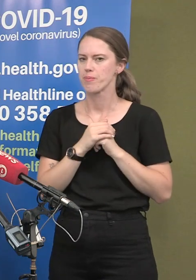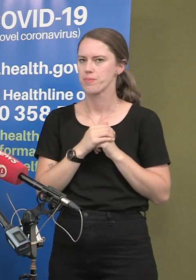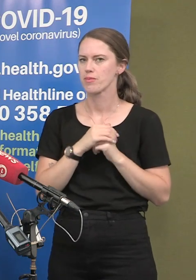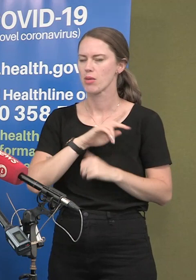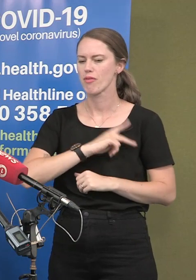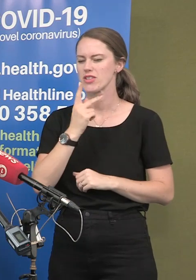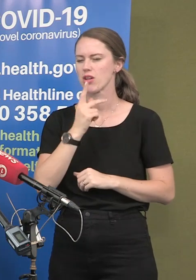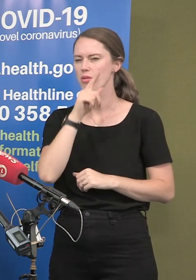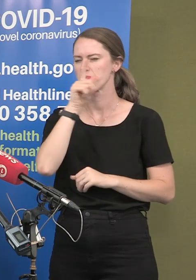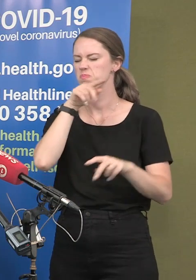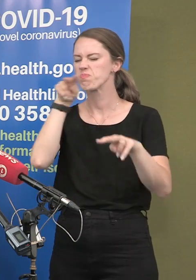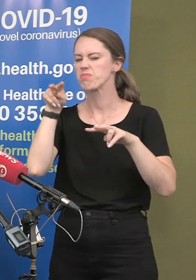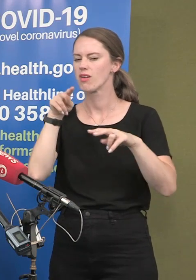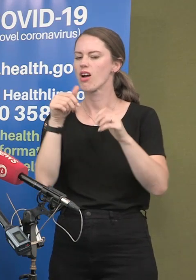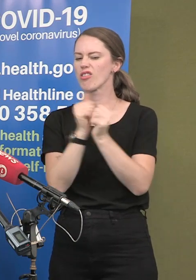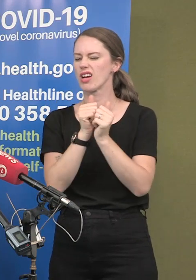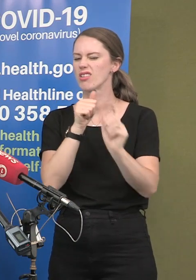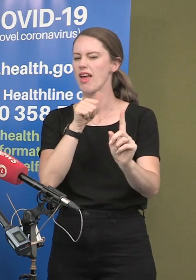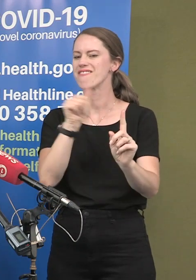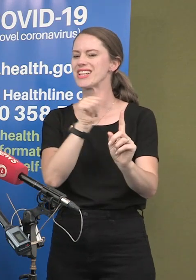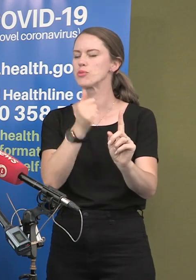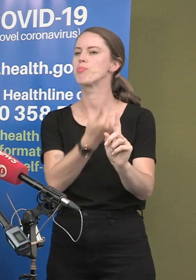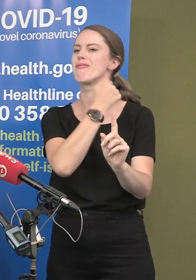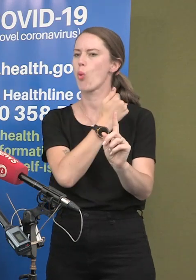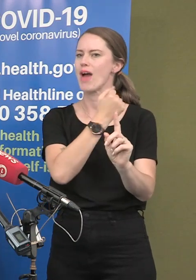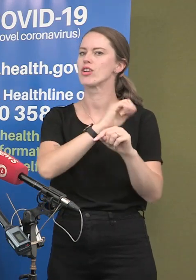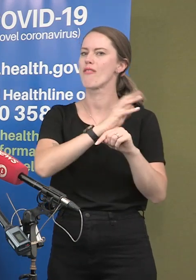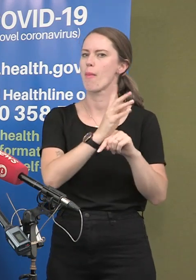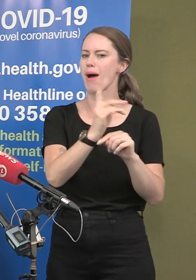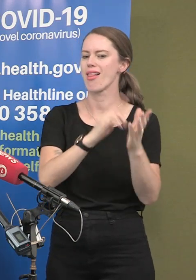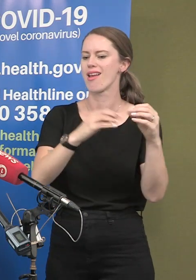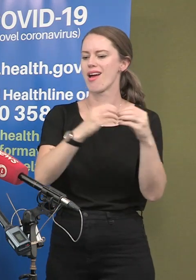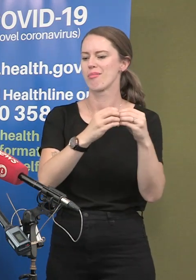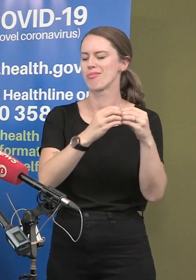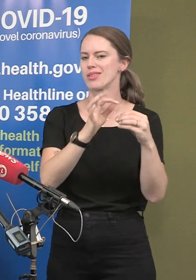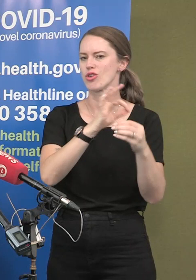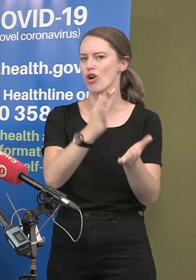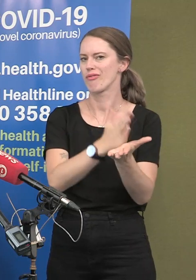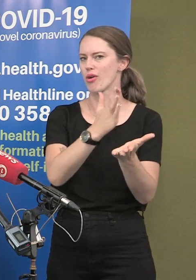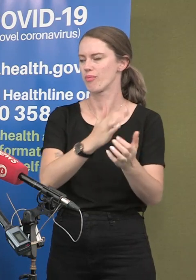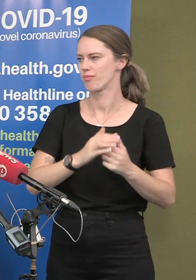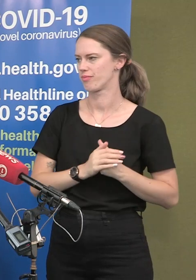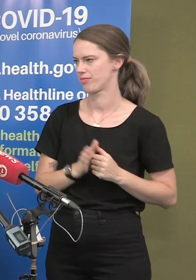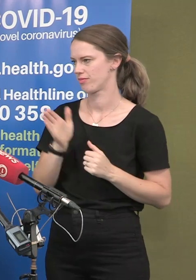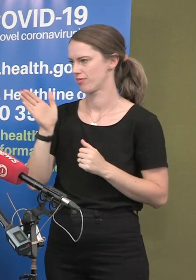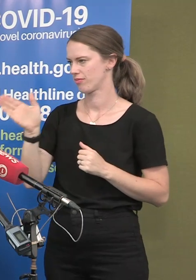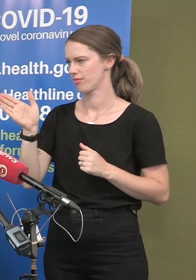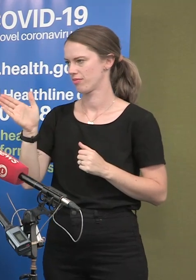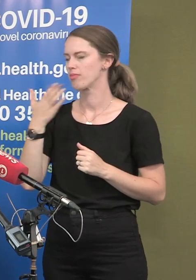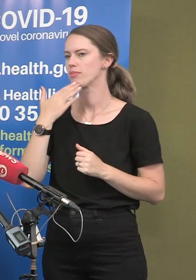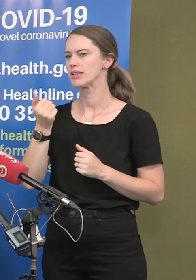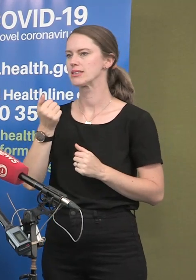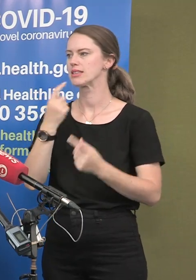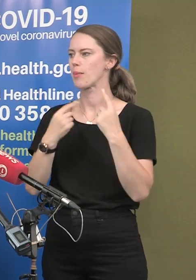professional consensus is that this person has had COVID-19, but the laboratory testing didn't confirm that. So are you able to tell me now how